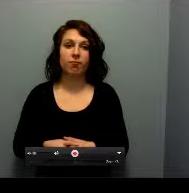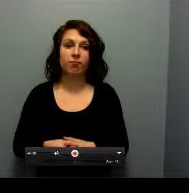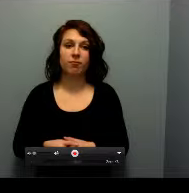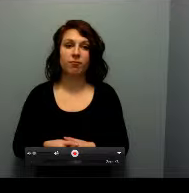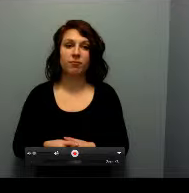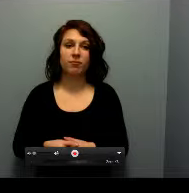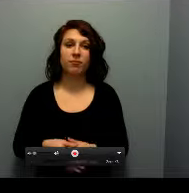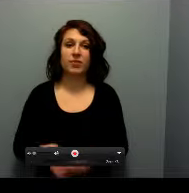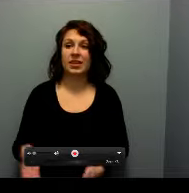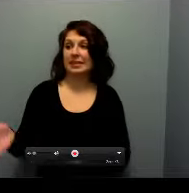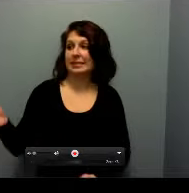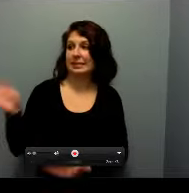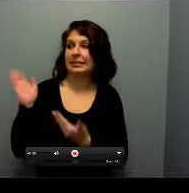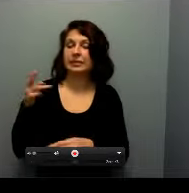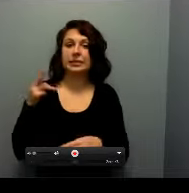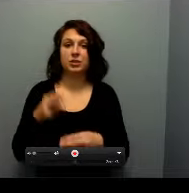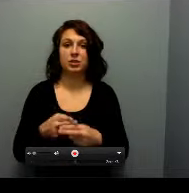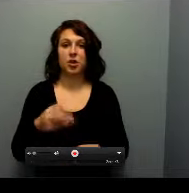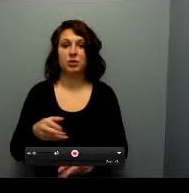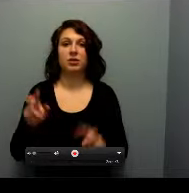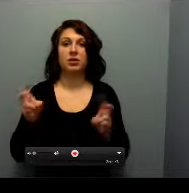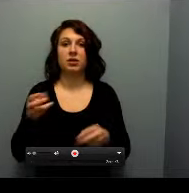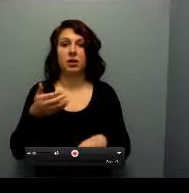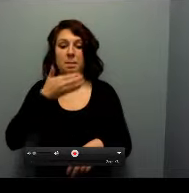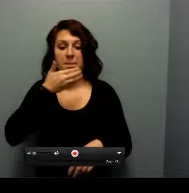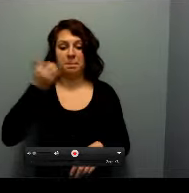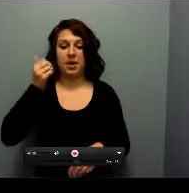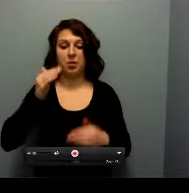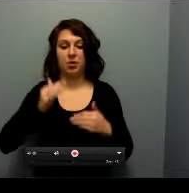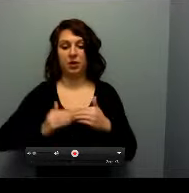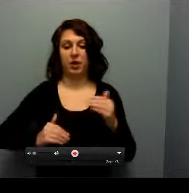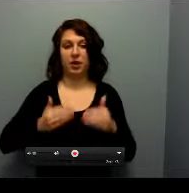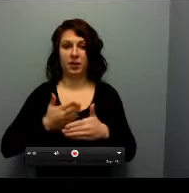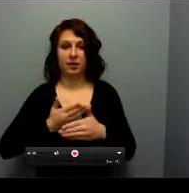So this is called the better than average effect.